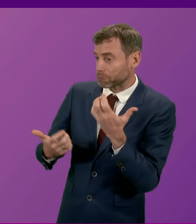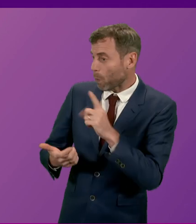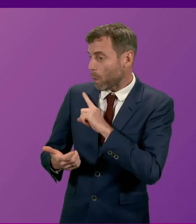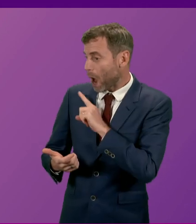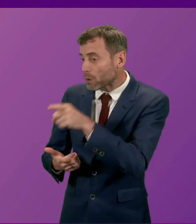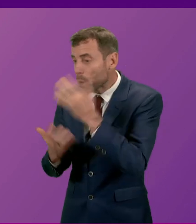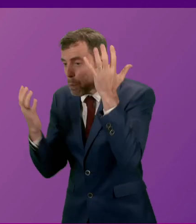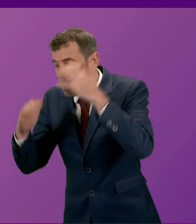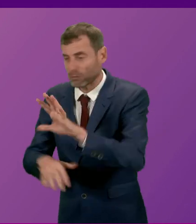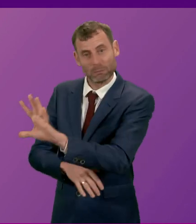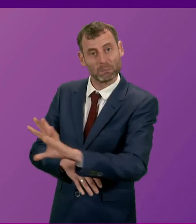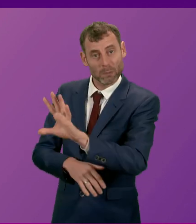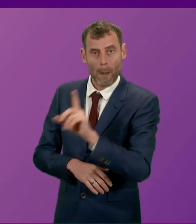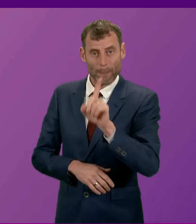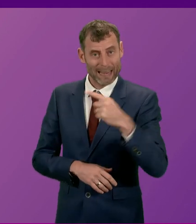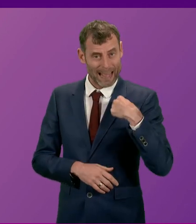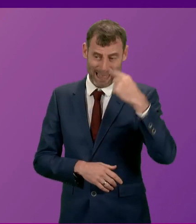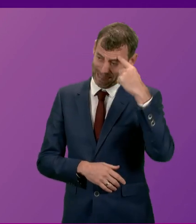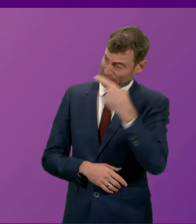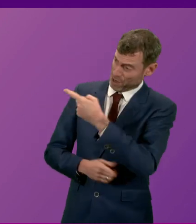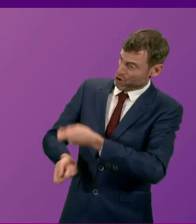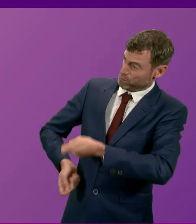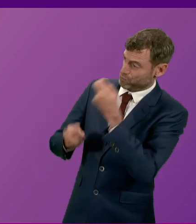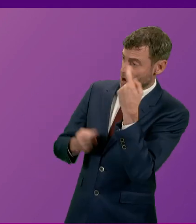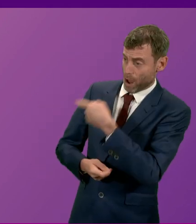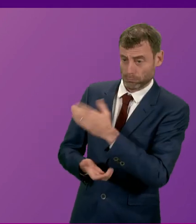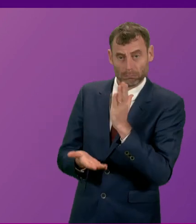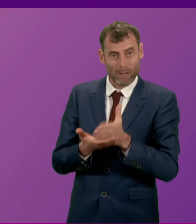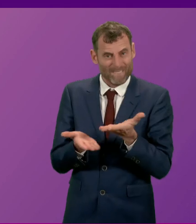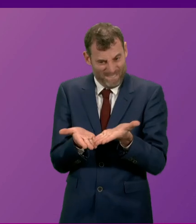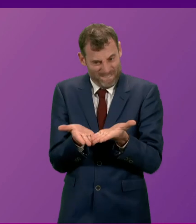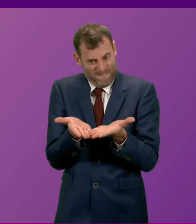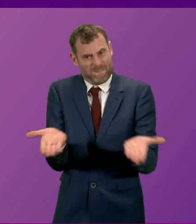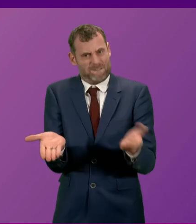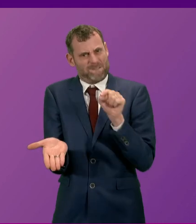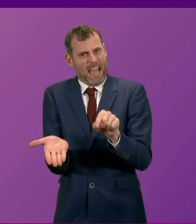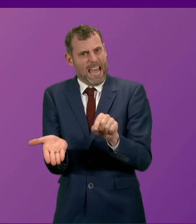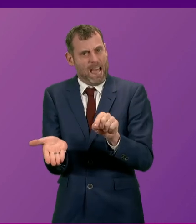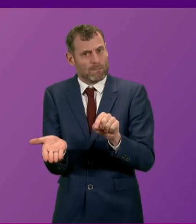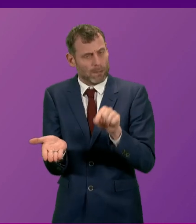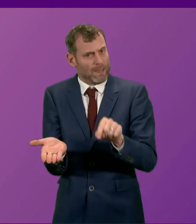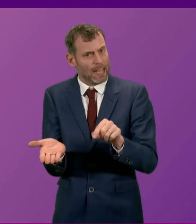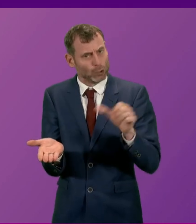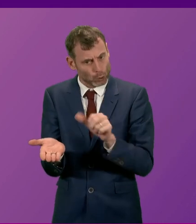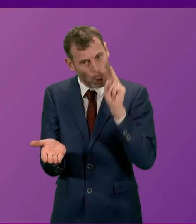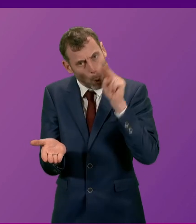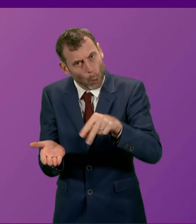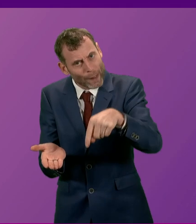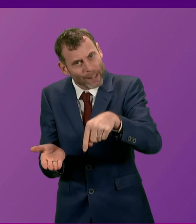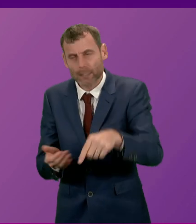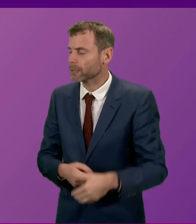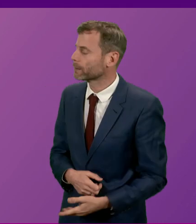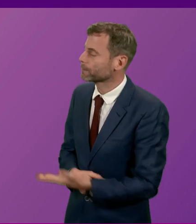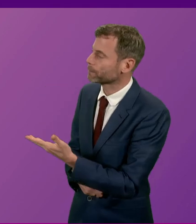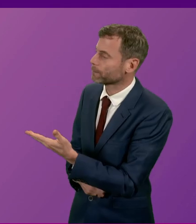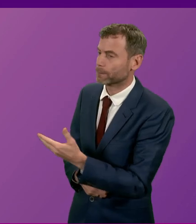but I think the fair and substantial point made by my friend and colleague Claire Adamson is one that should be heeded. Paul O'Kane. Thank you,